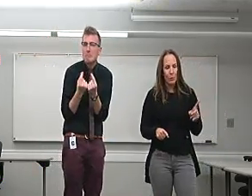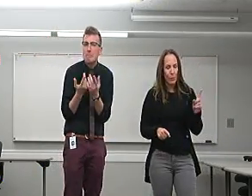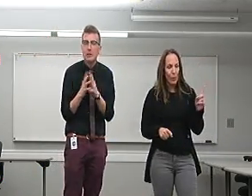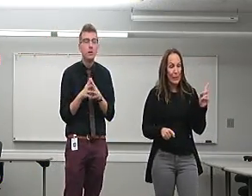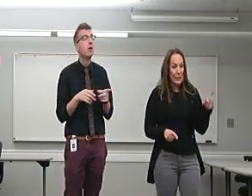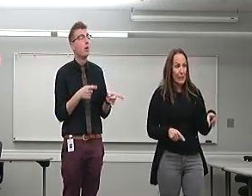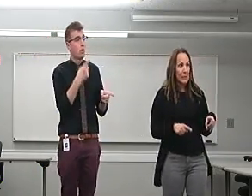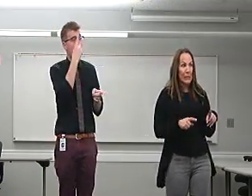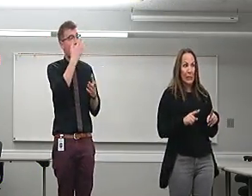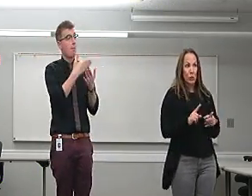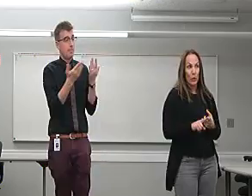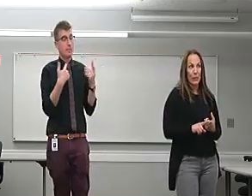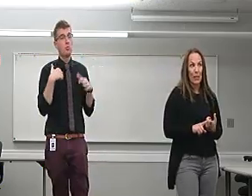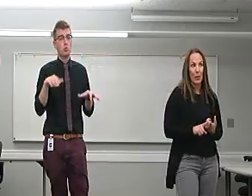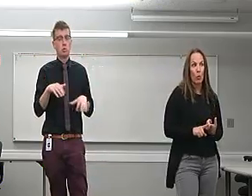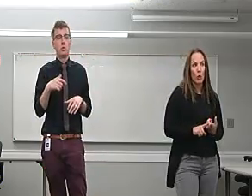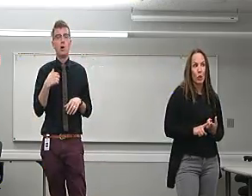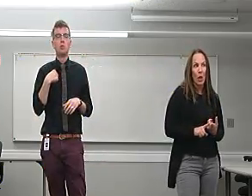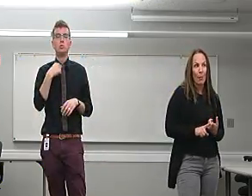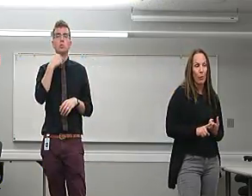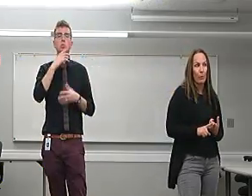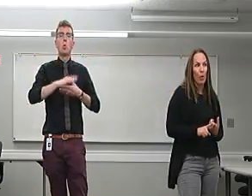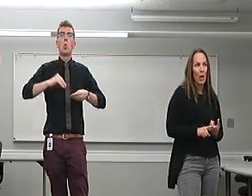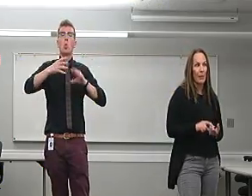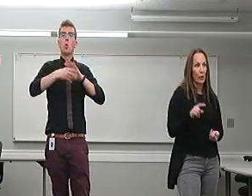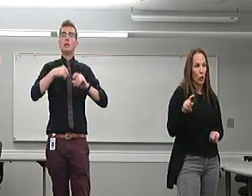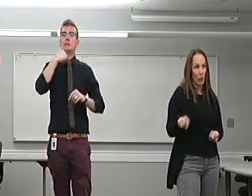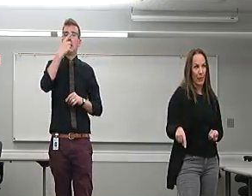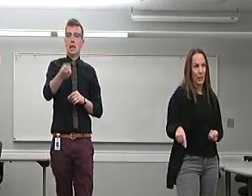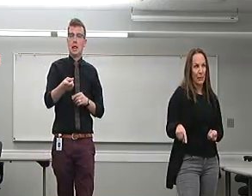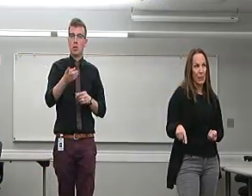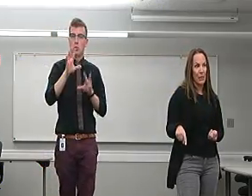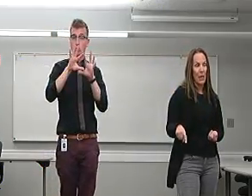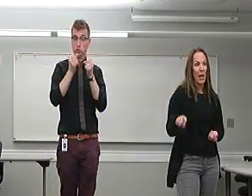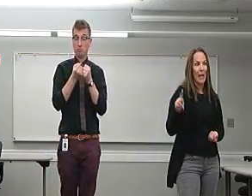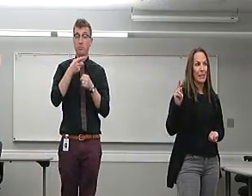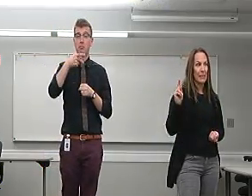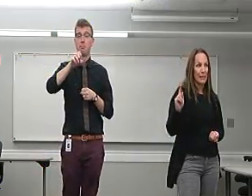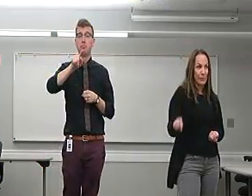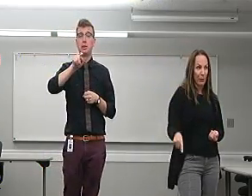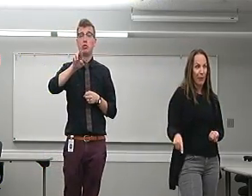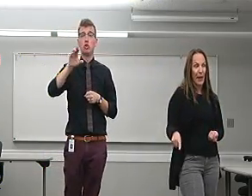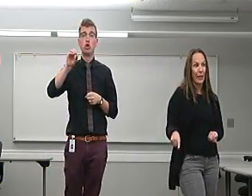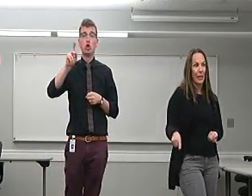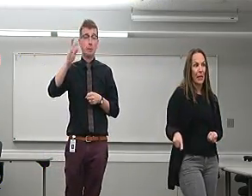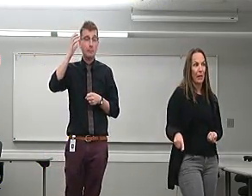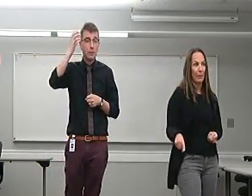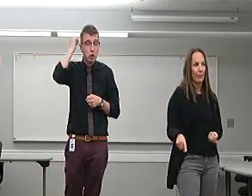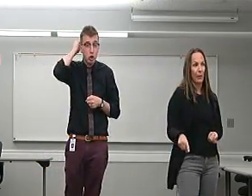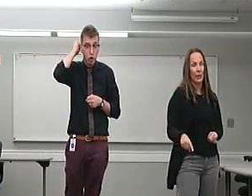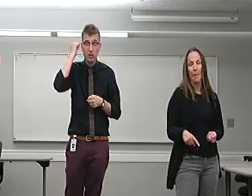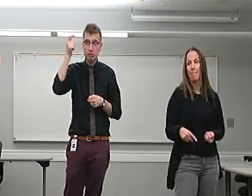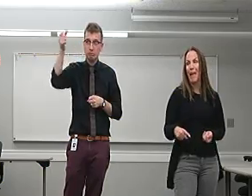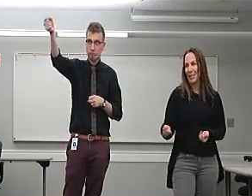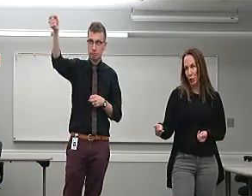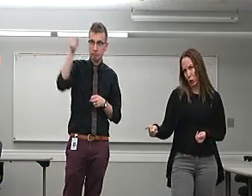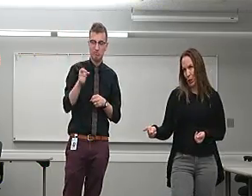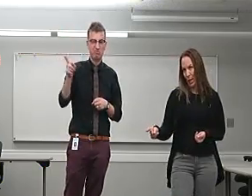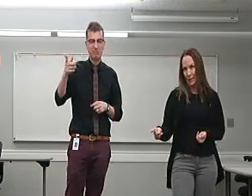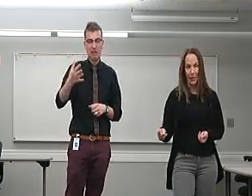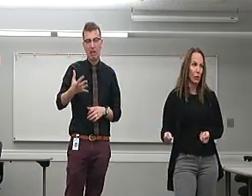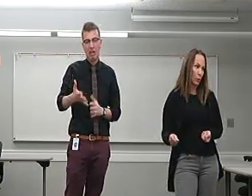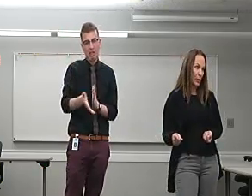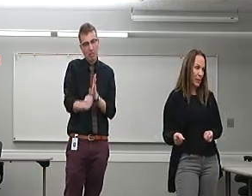a storytelling workshop. We brought Peter Cook in and provided, and he's a master ASL